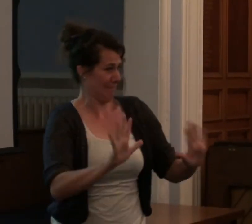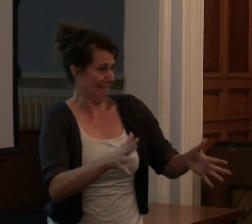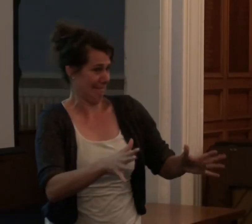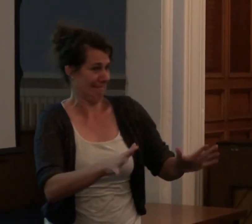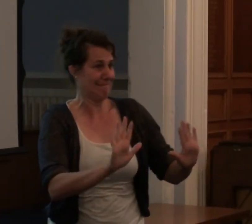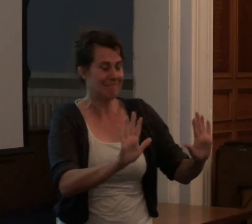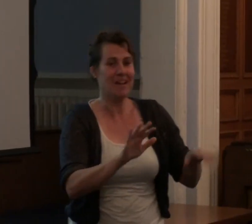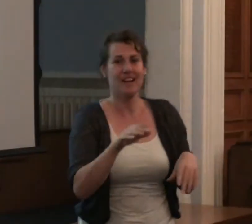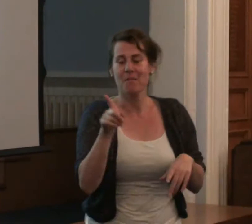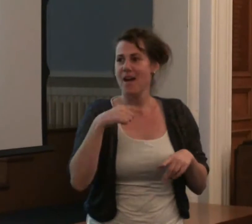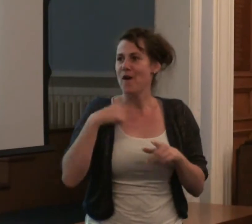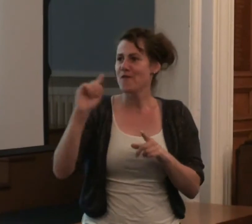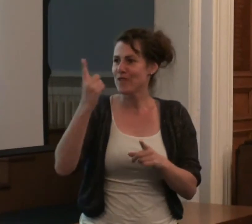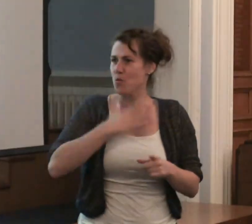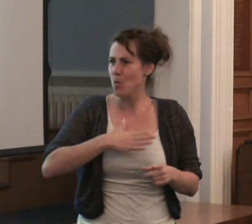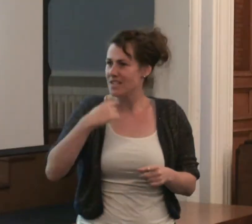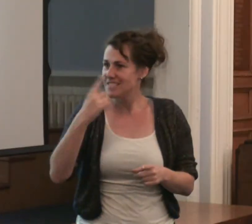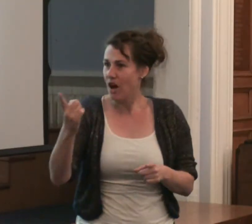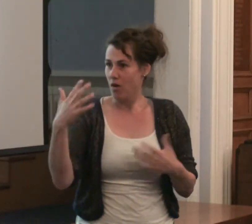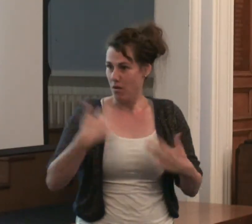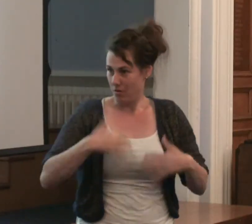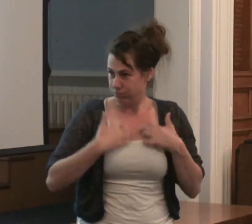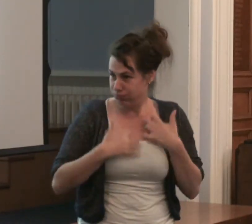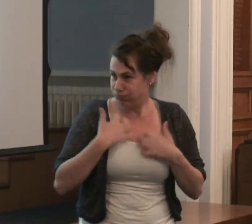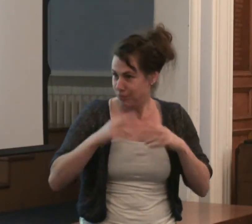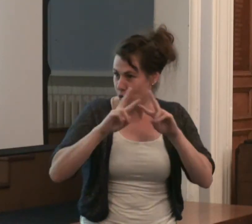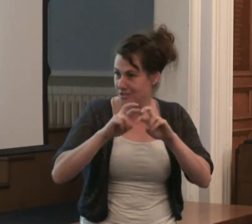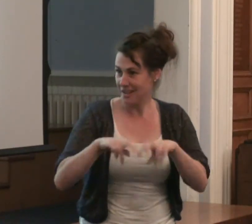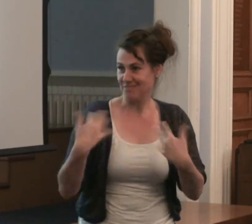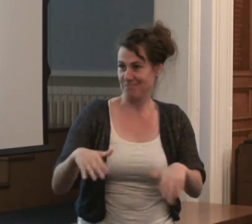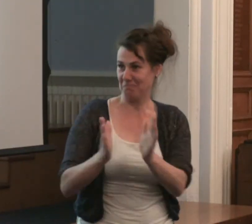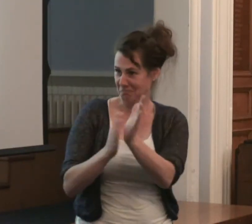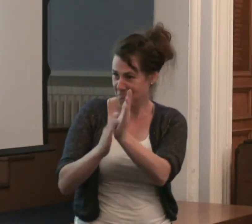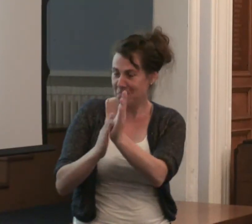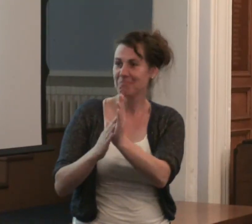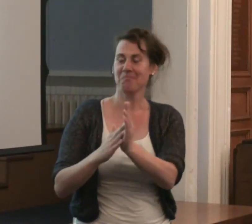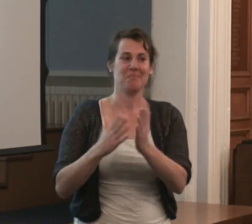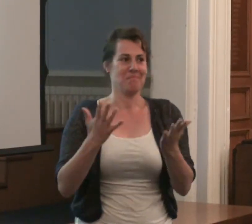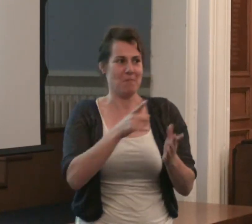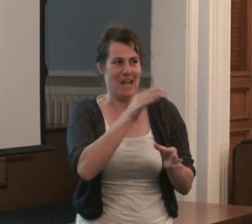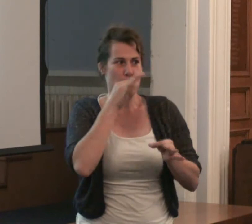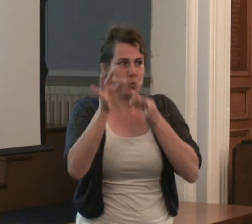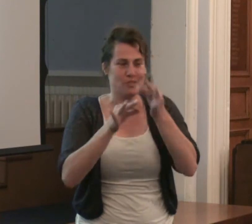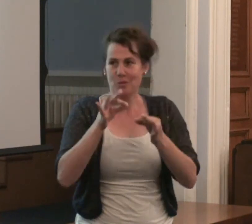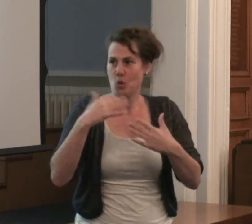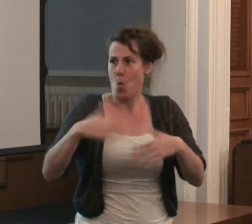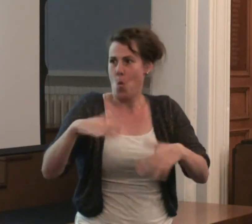Another one where my BSL is not so good, so bear with me. First of all, Steve, I'd like to say congratulations to you on this research. It's been